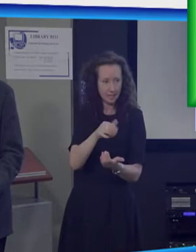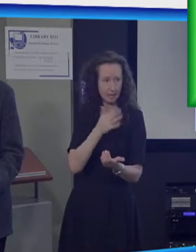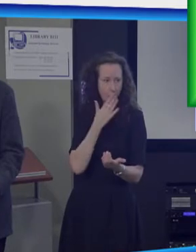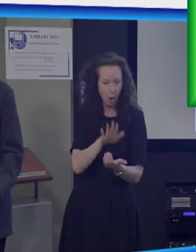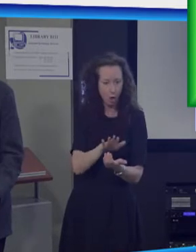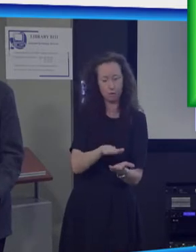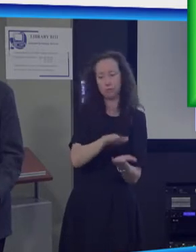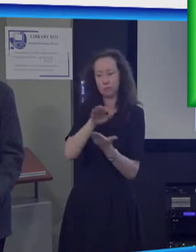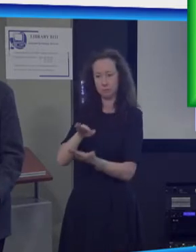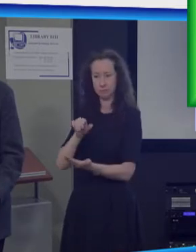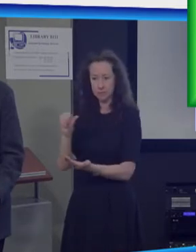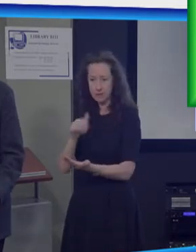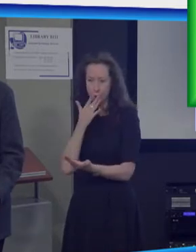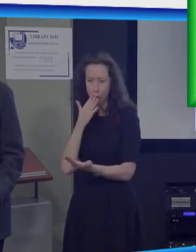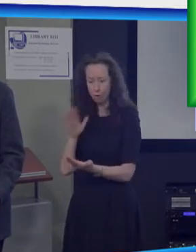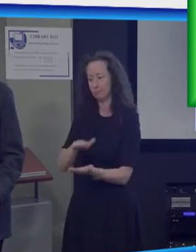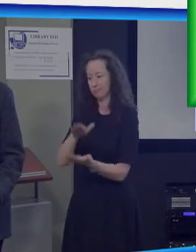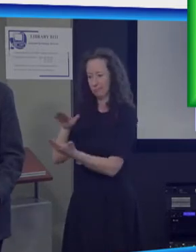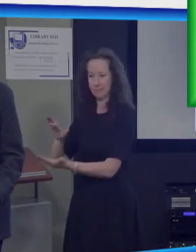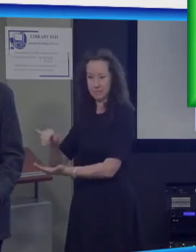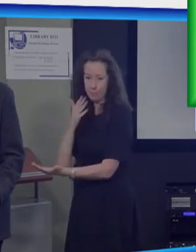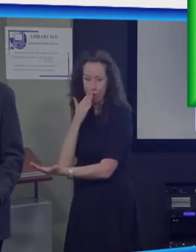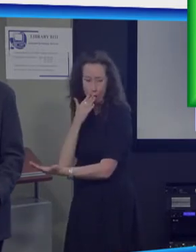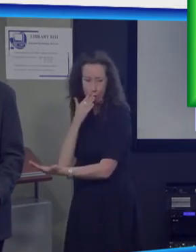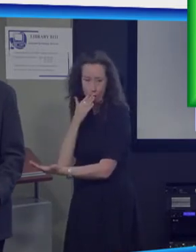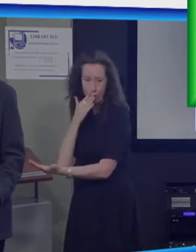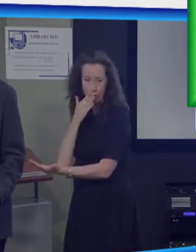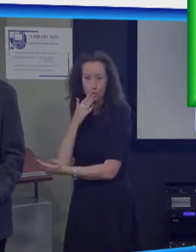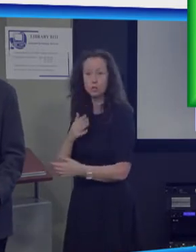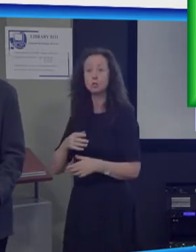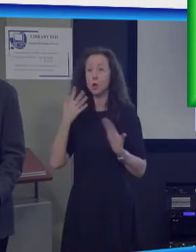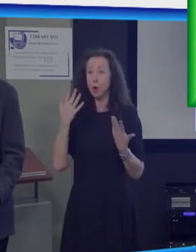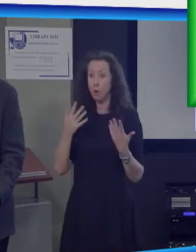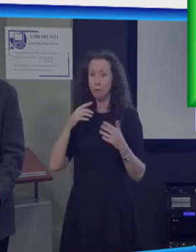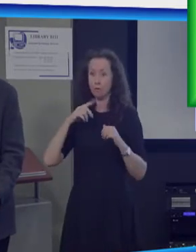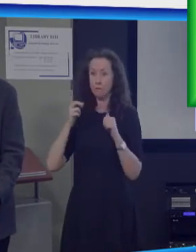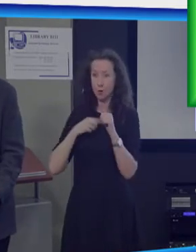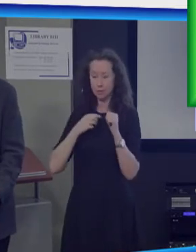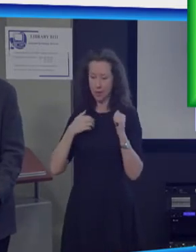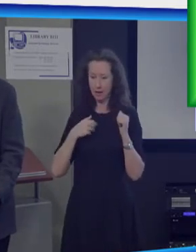So in this case, each of these three boxes has a different color bead in it.